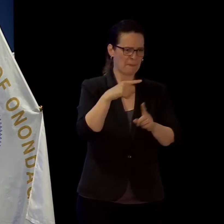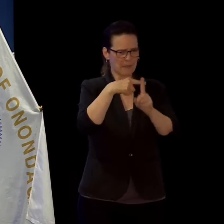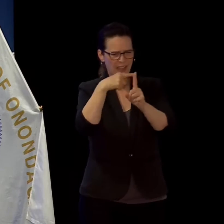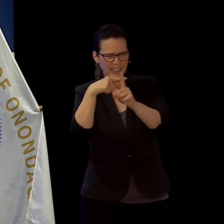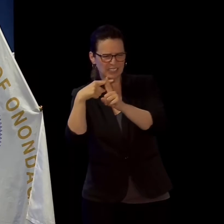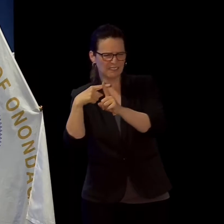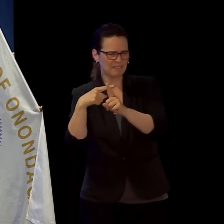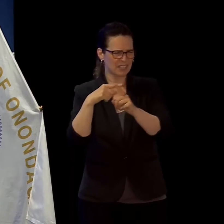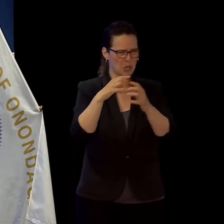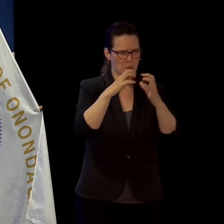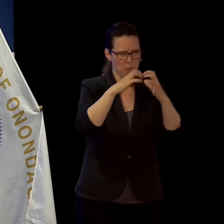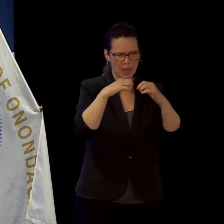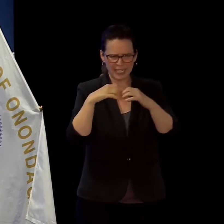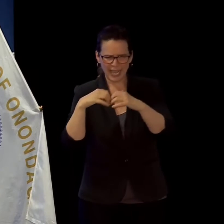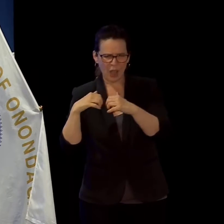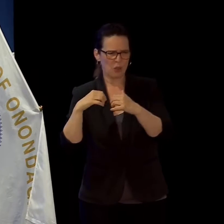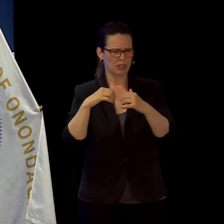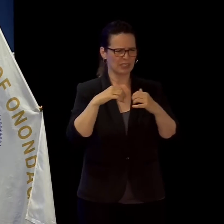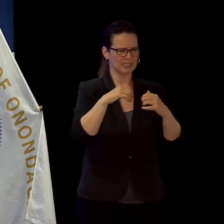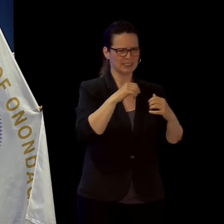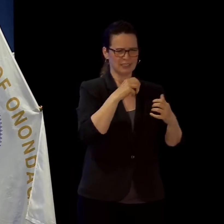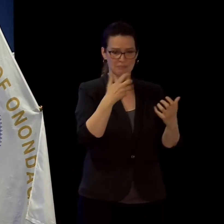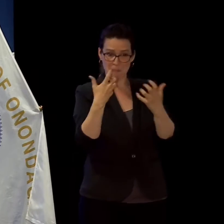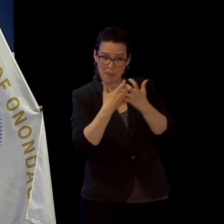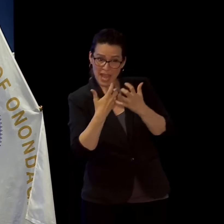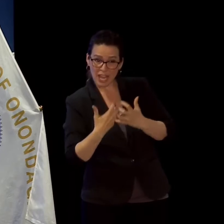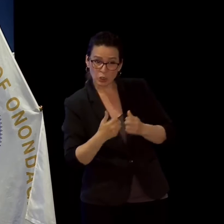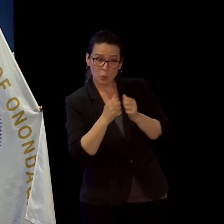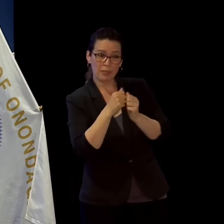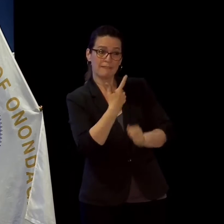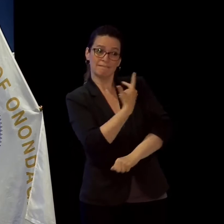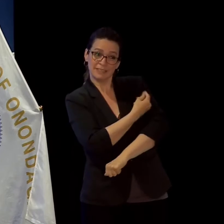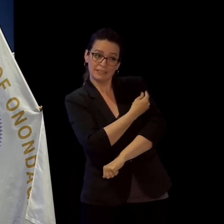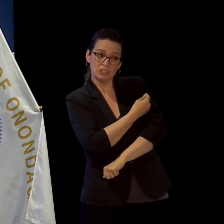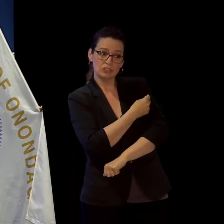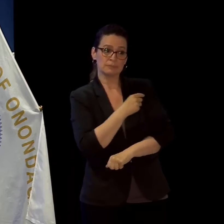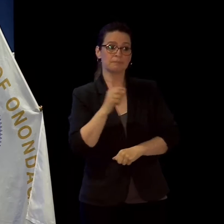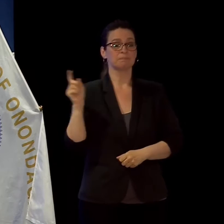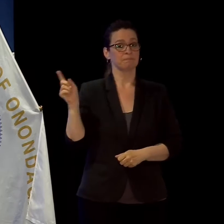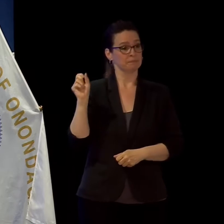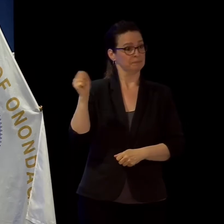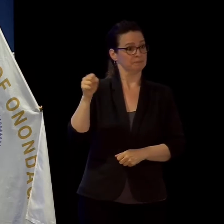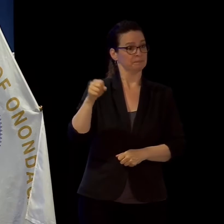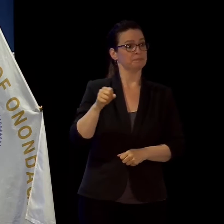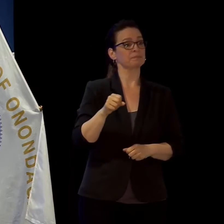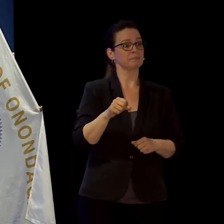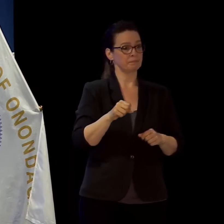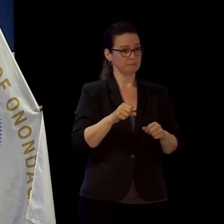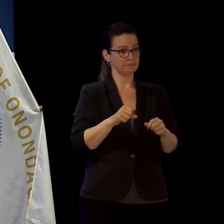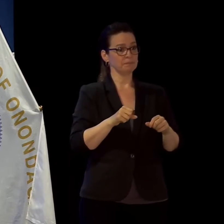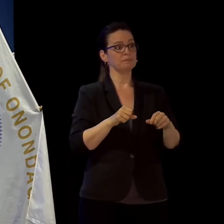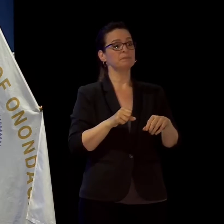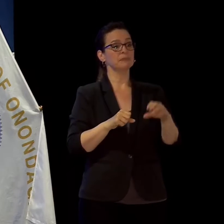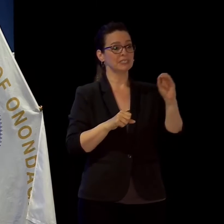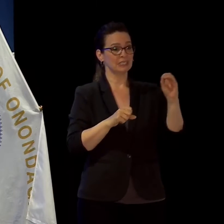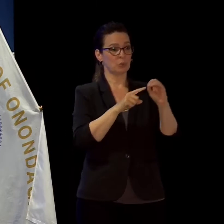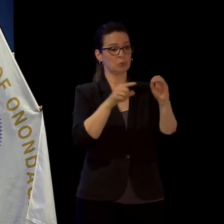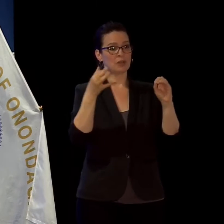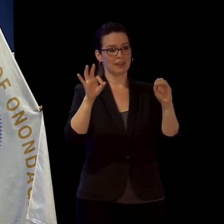the vaccination percentages? Yeah, so 0 to 19, 35 cases, 20